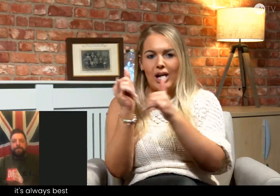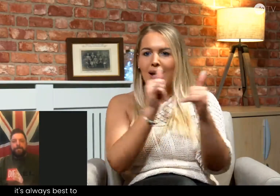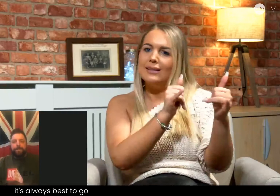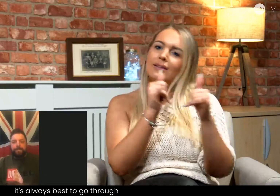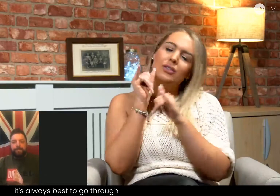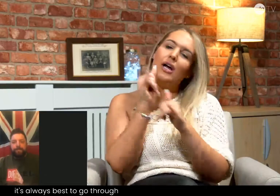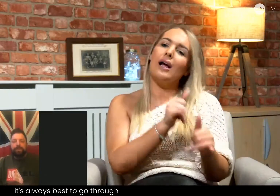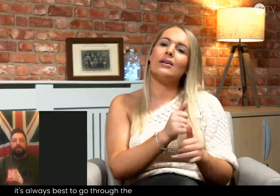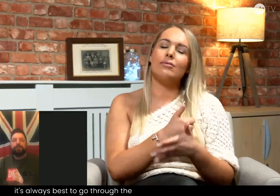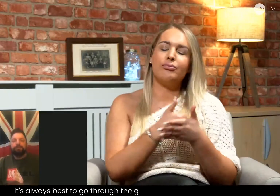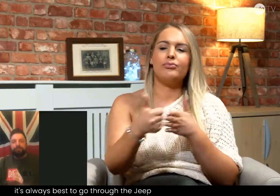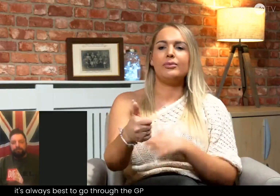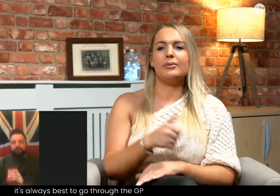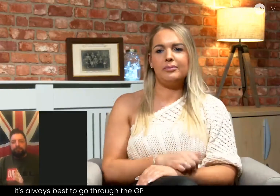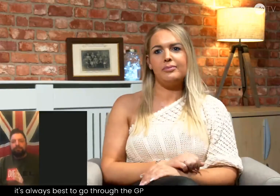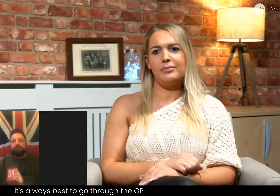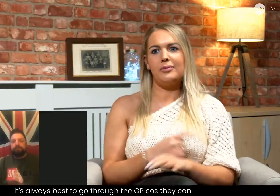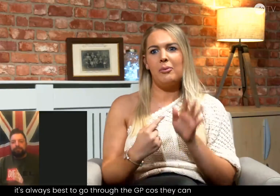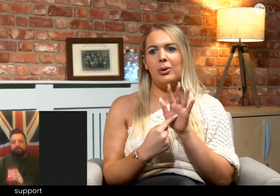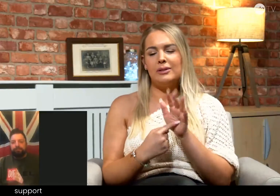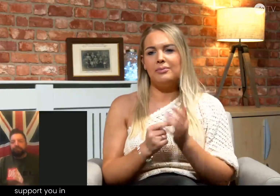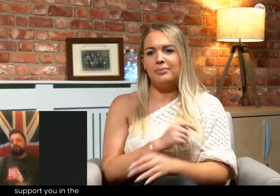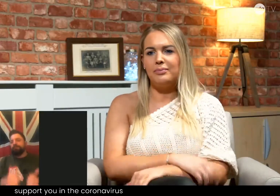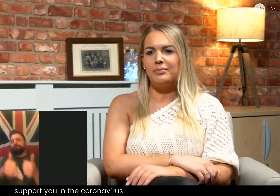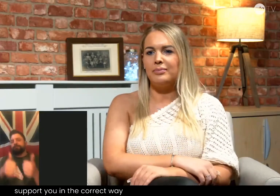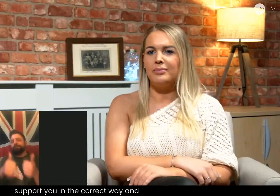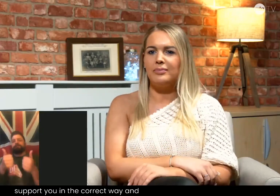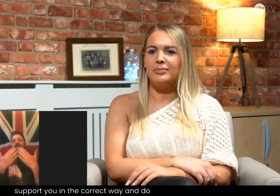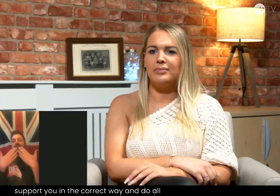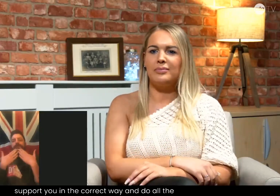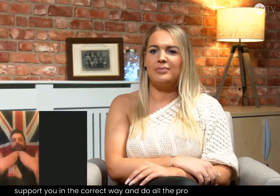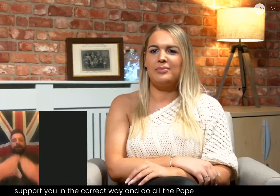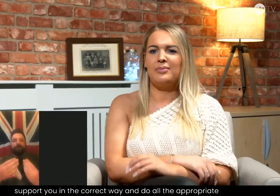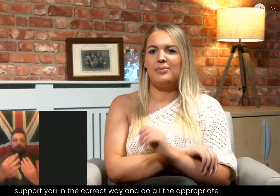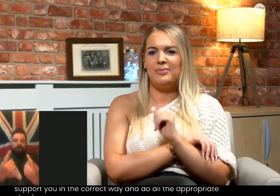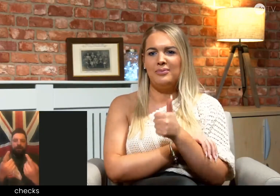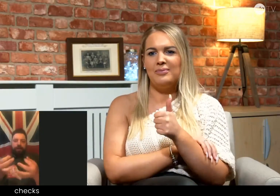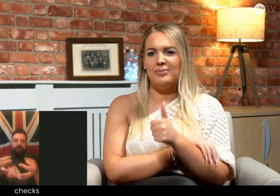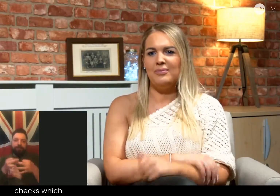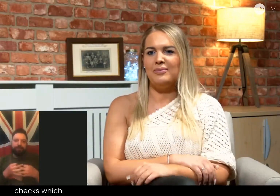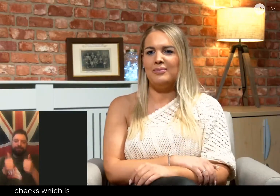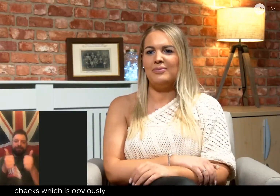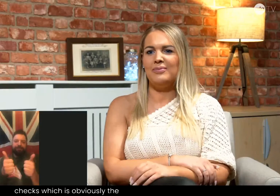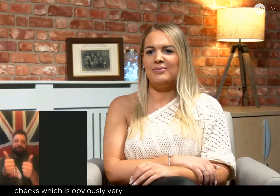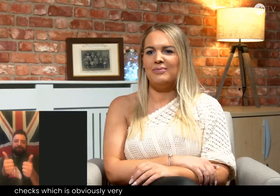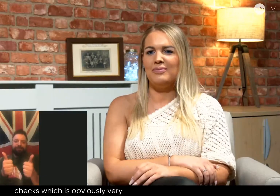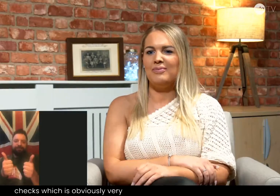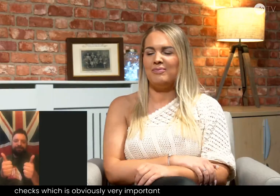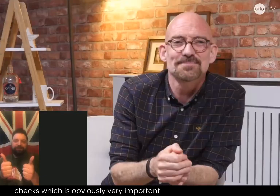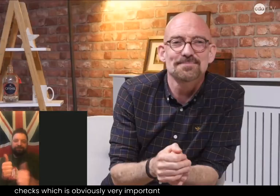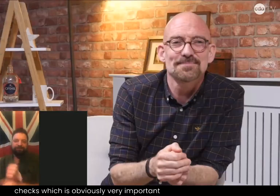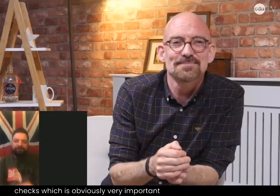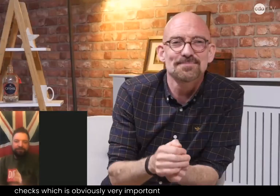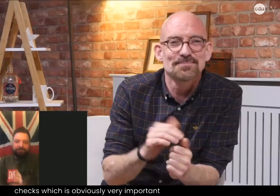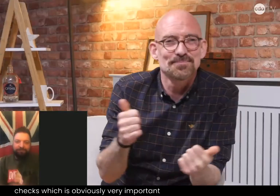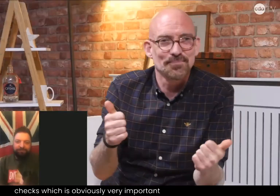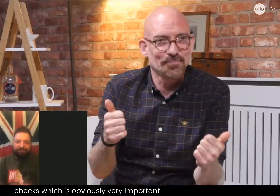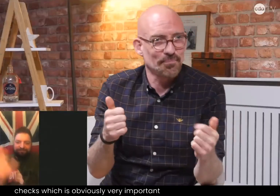they can support you in the correct way and do all the appropriate checks, which is obviously very important. Oh, thank you so much for answering